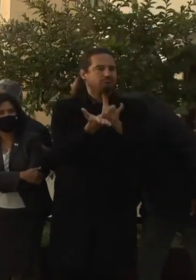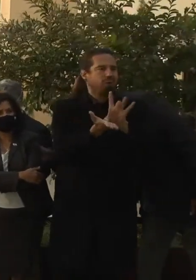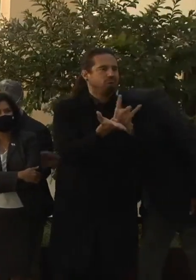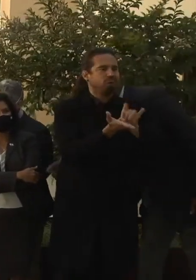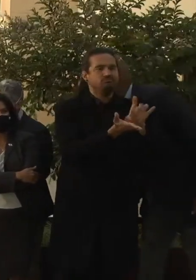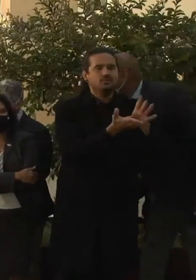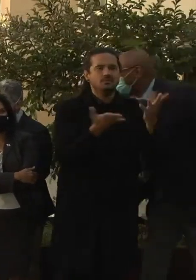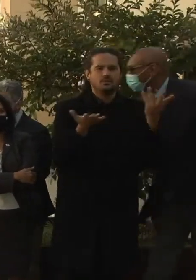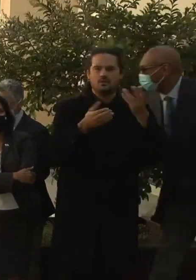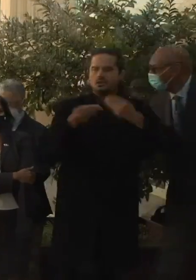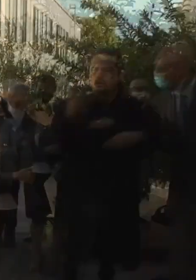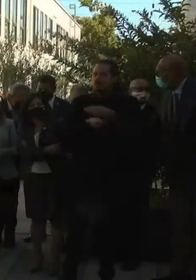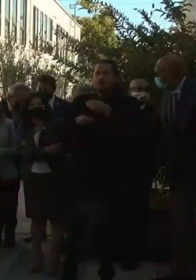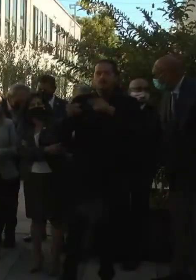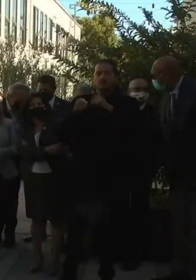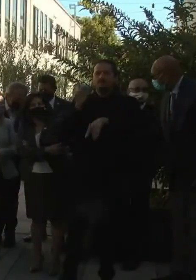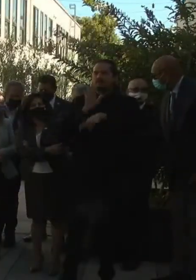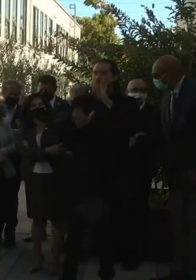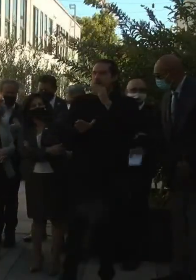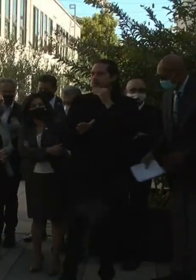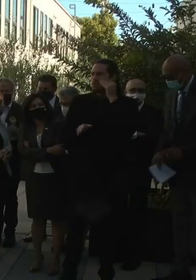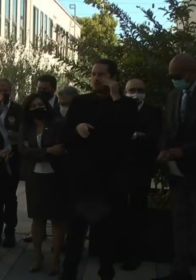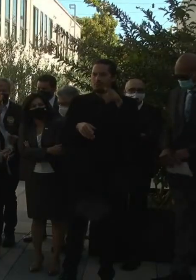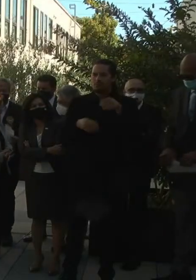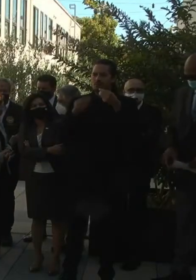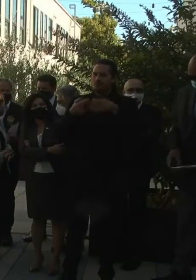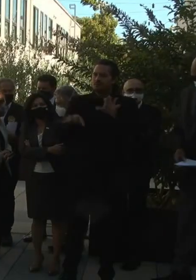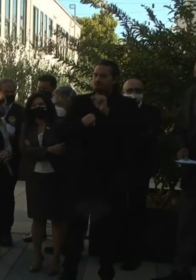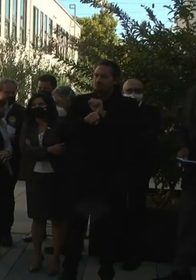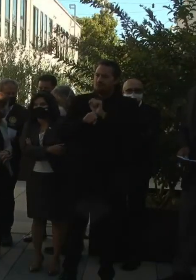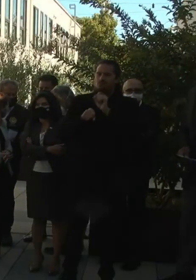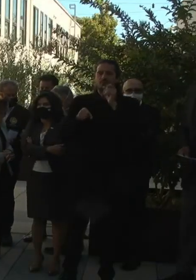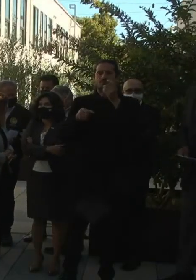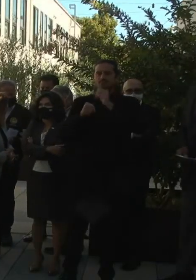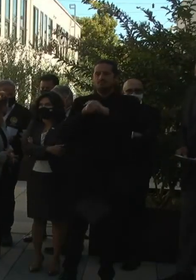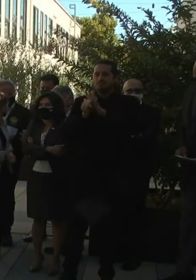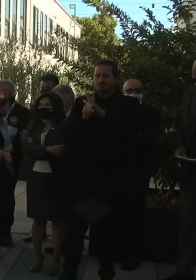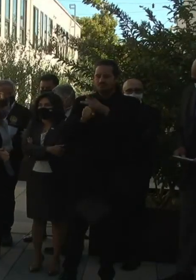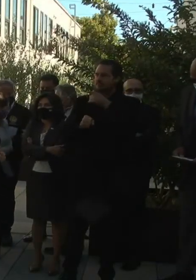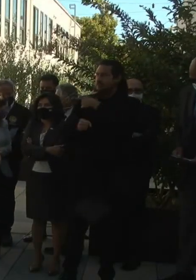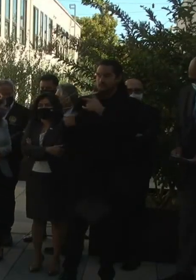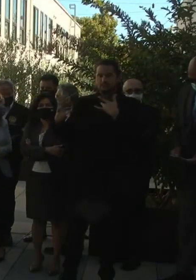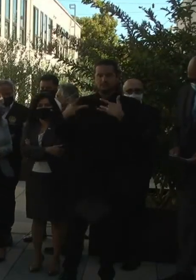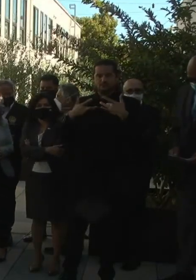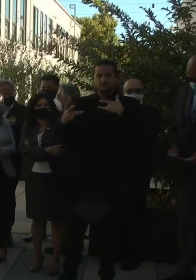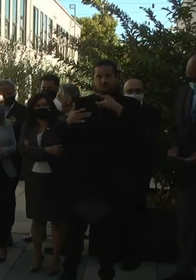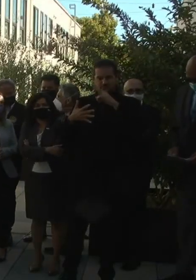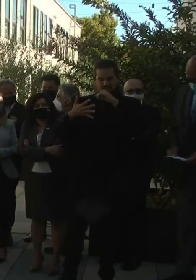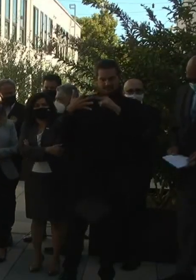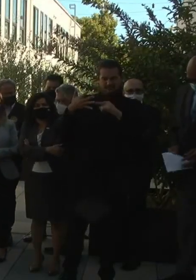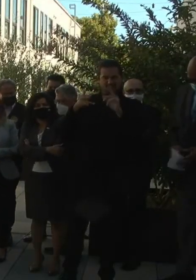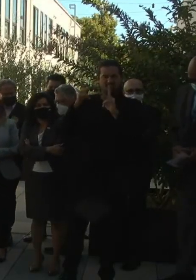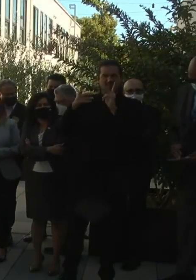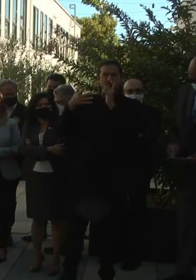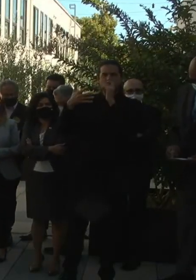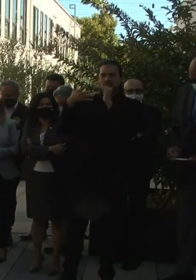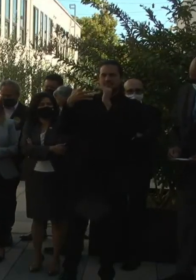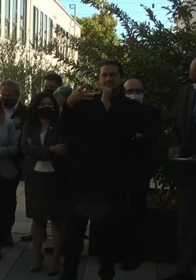the pandemic. Are you concerned about those people closer to the median income who are going to be in